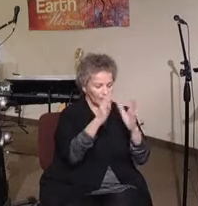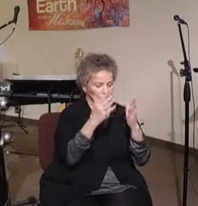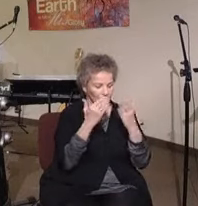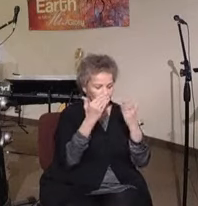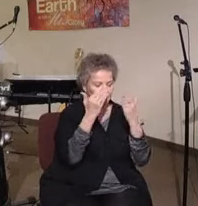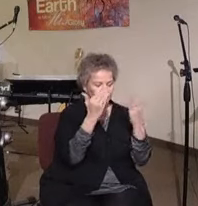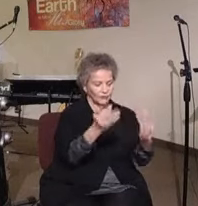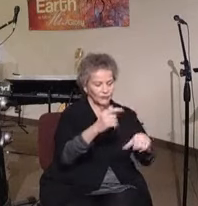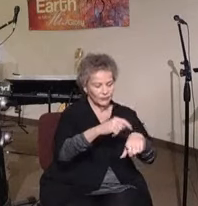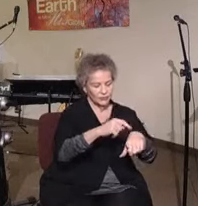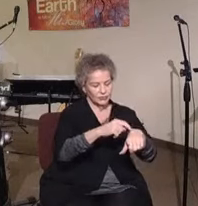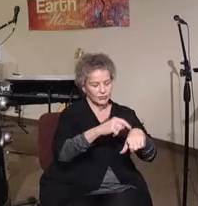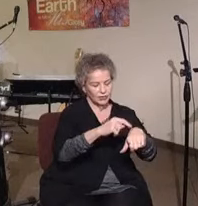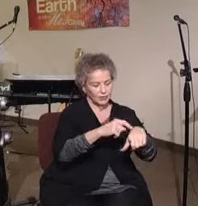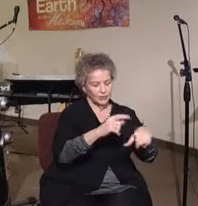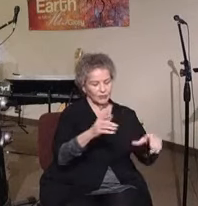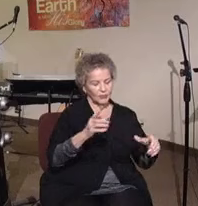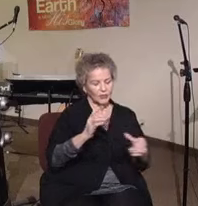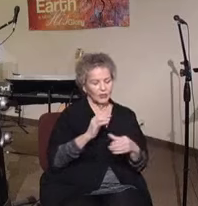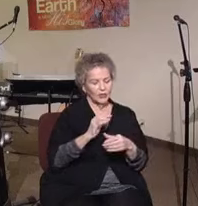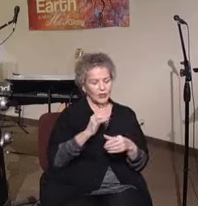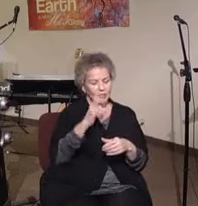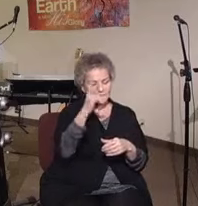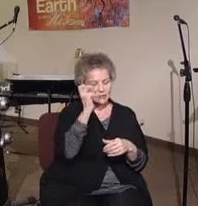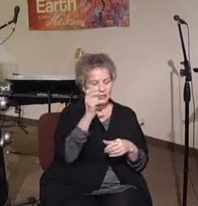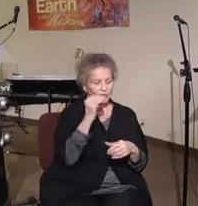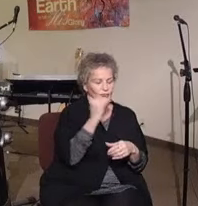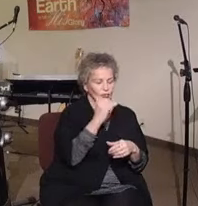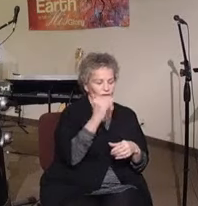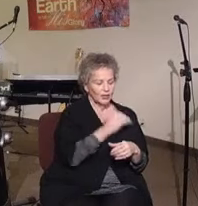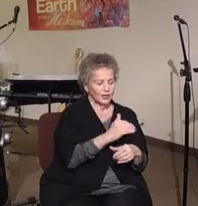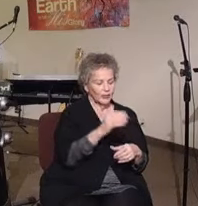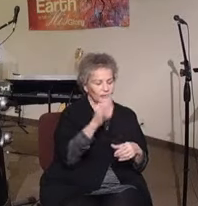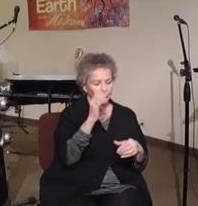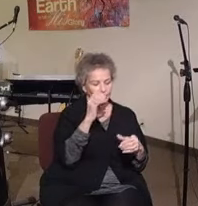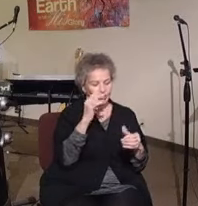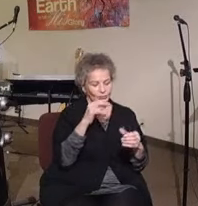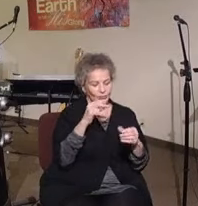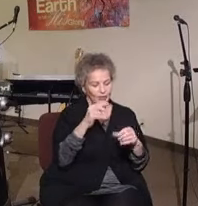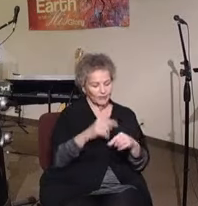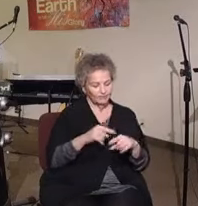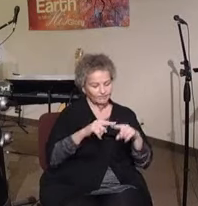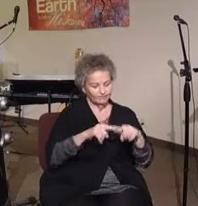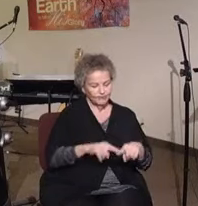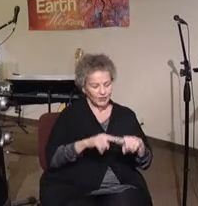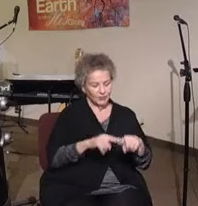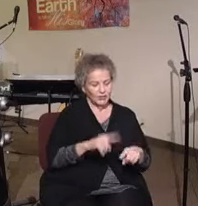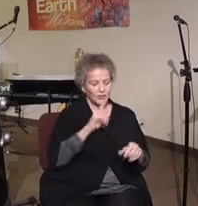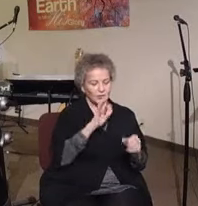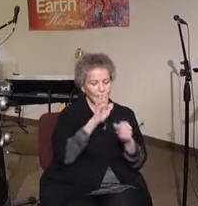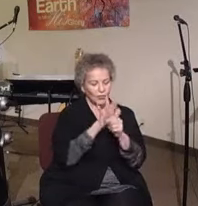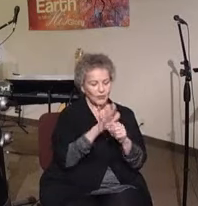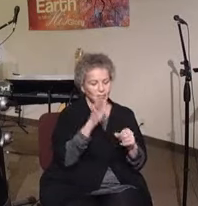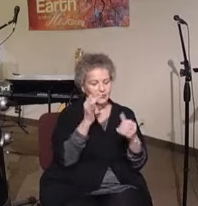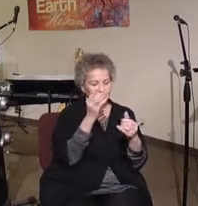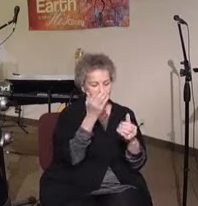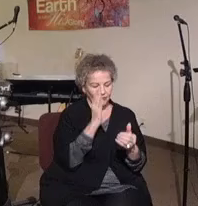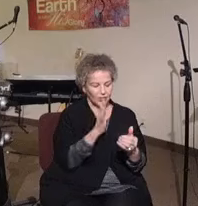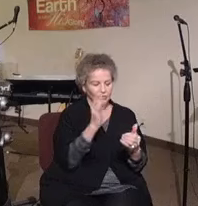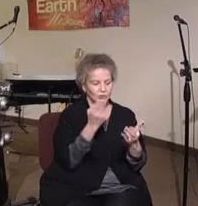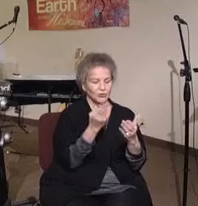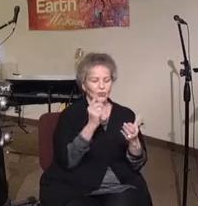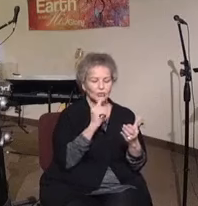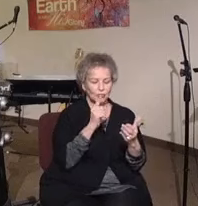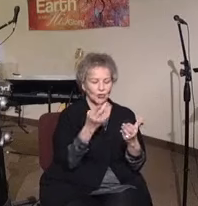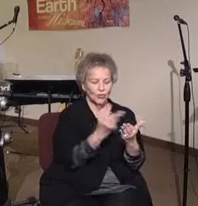Satan, you are a liar. The devil is a liar, and we stand firm on the promises of God. You are loving. You are righteous. You are